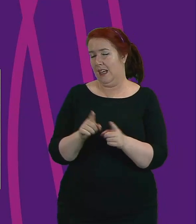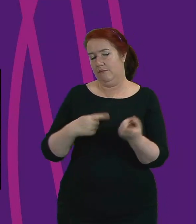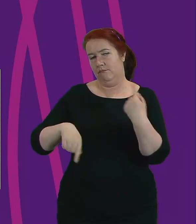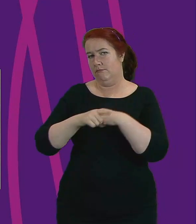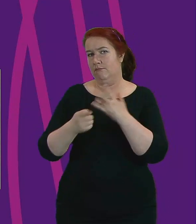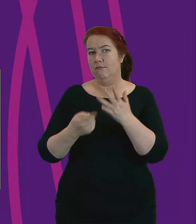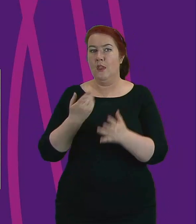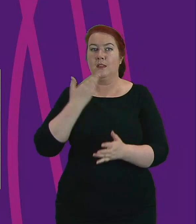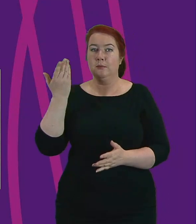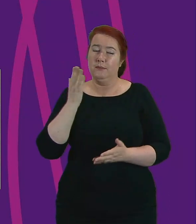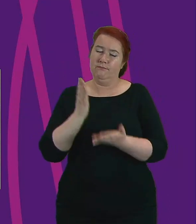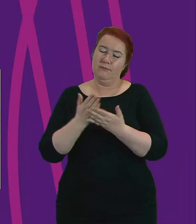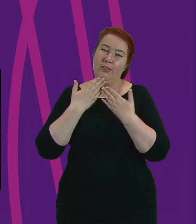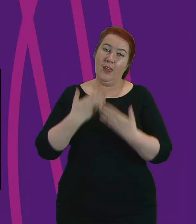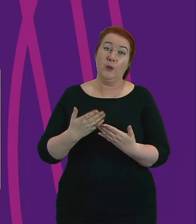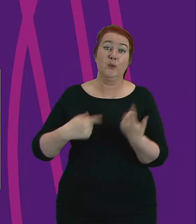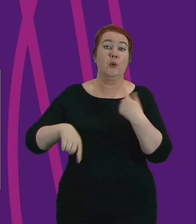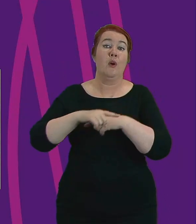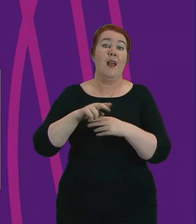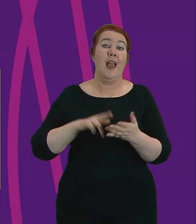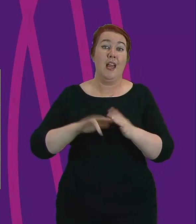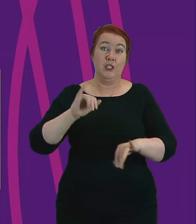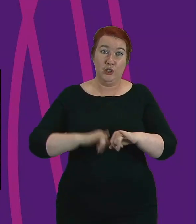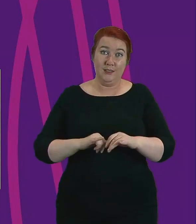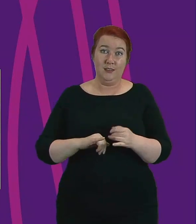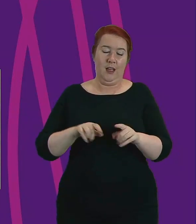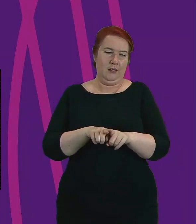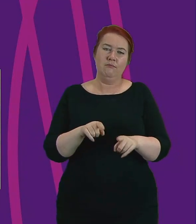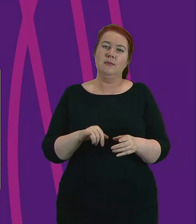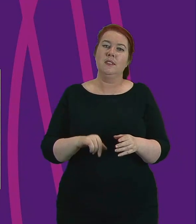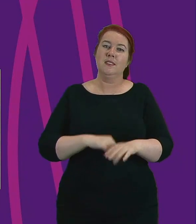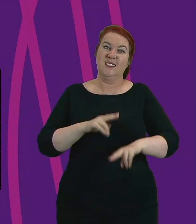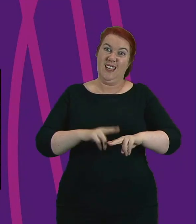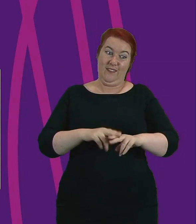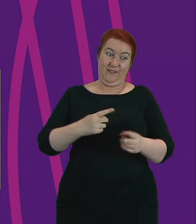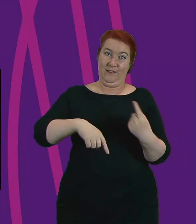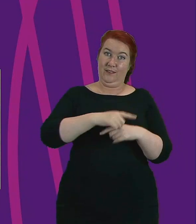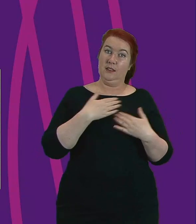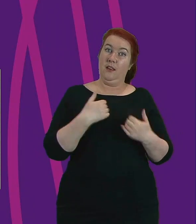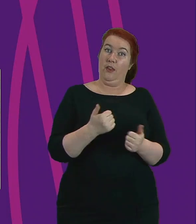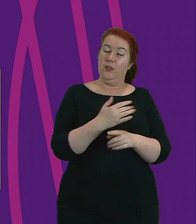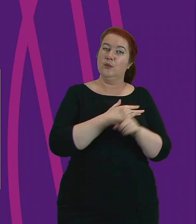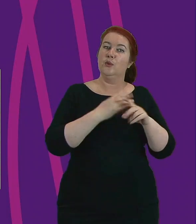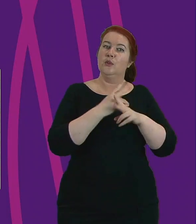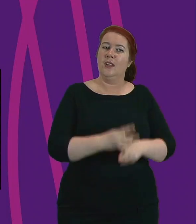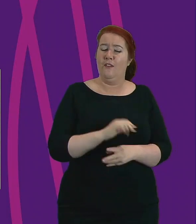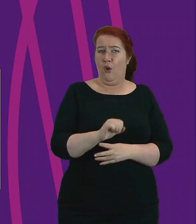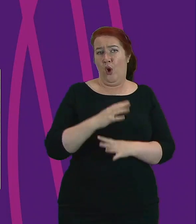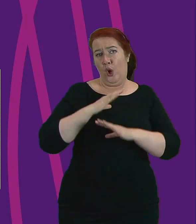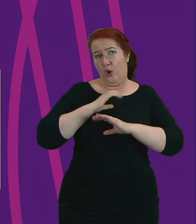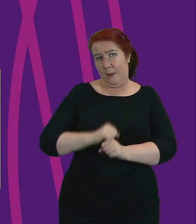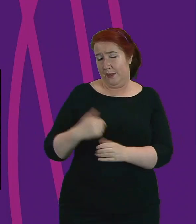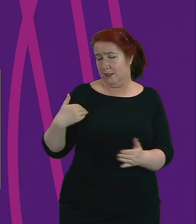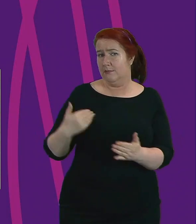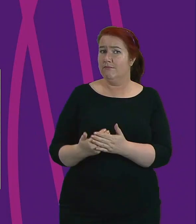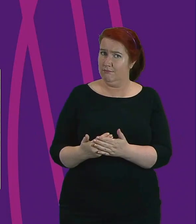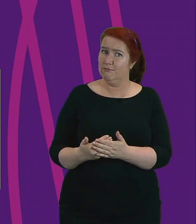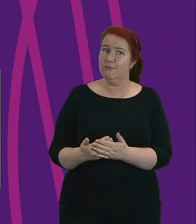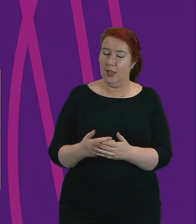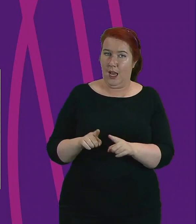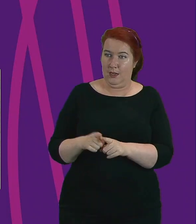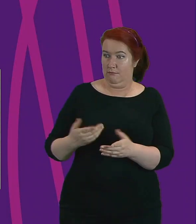all our NHS and social care staff for their commitment throughout this crisis, indeed before and during this crisis. It is no